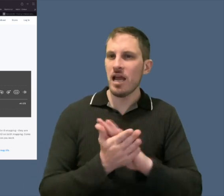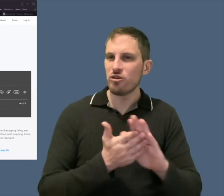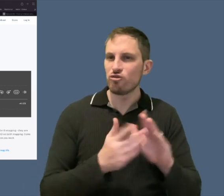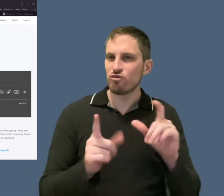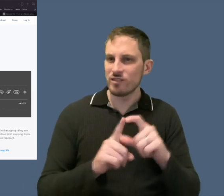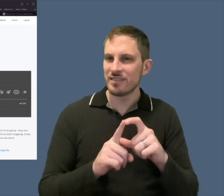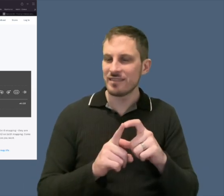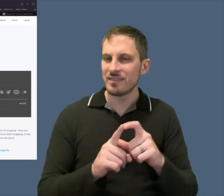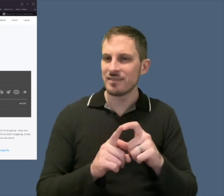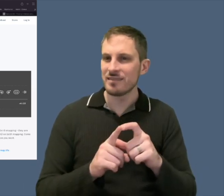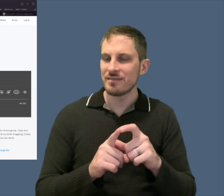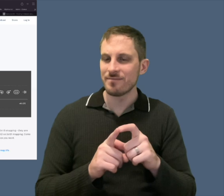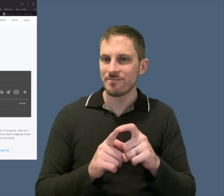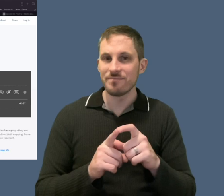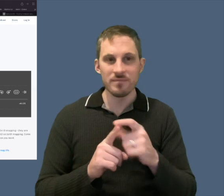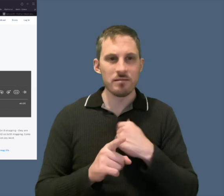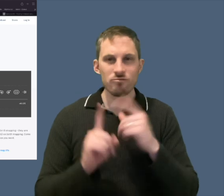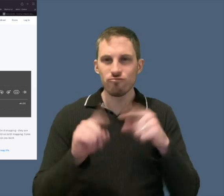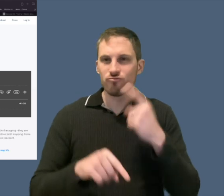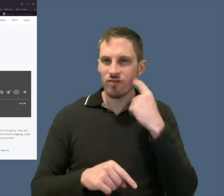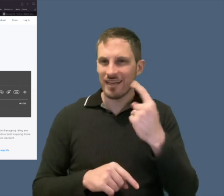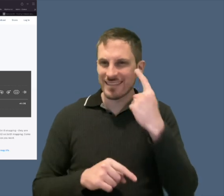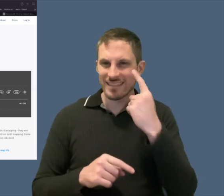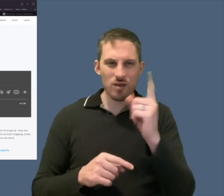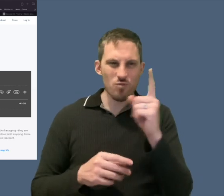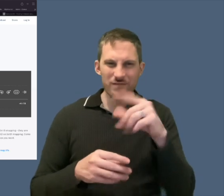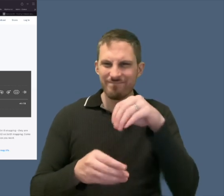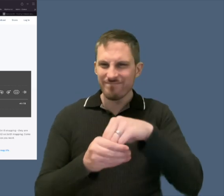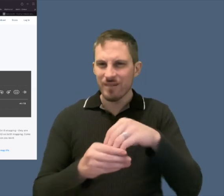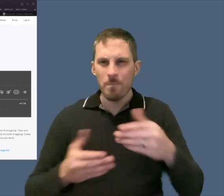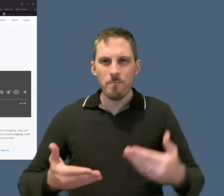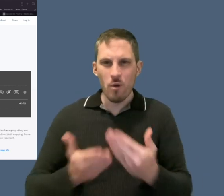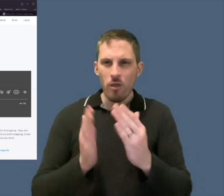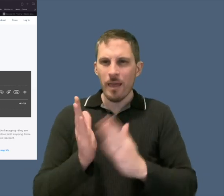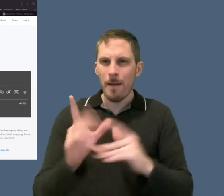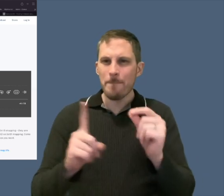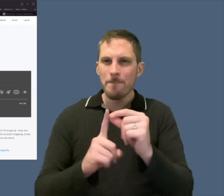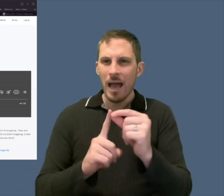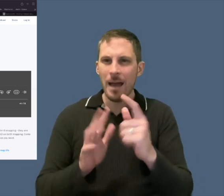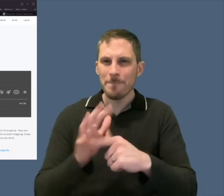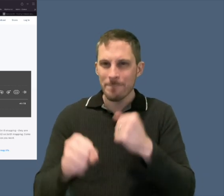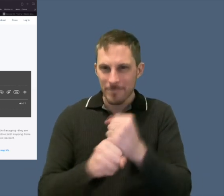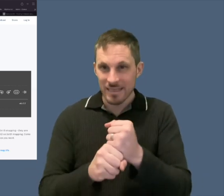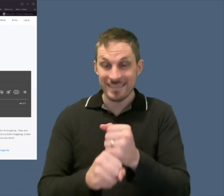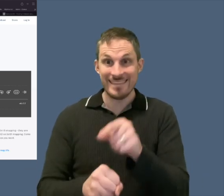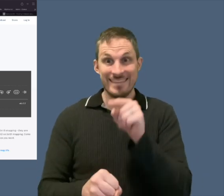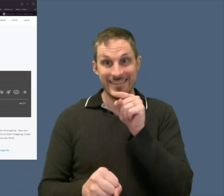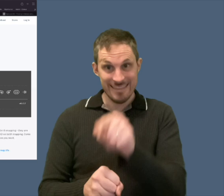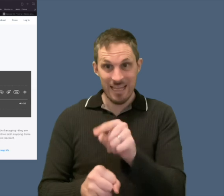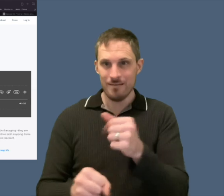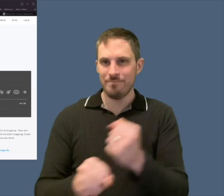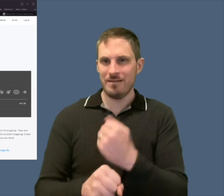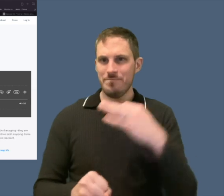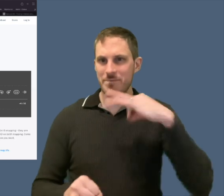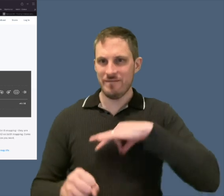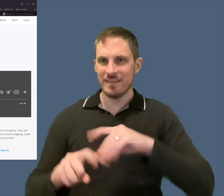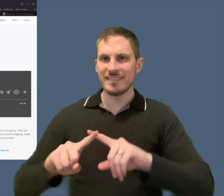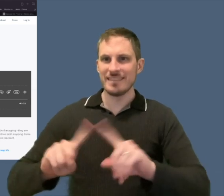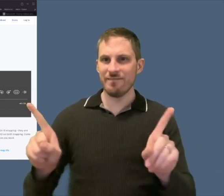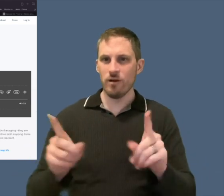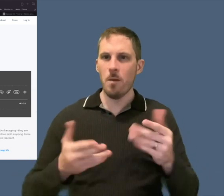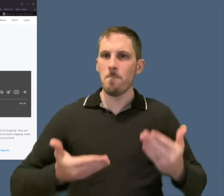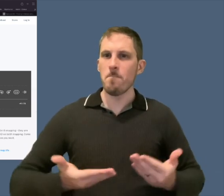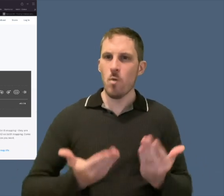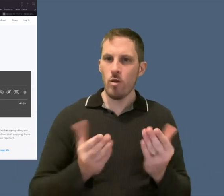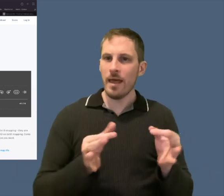the paces. Try and see what it was about birth mapping that was making a difference that birth planning